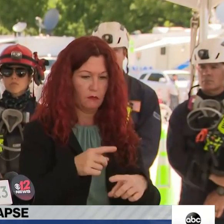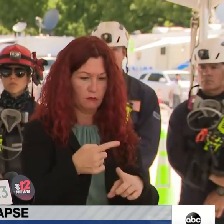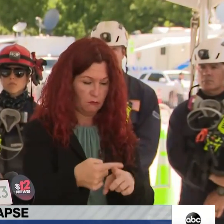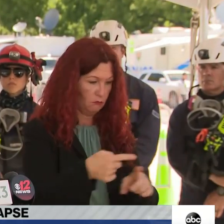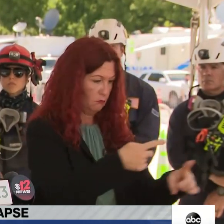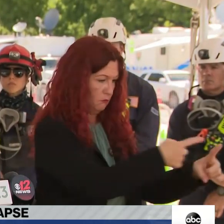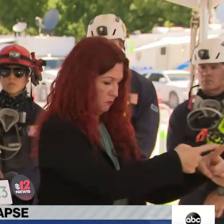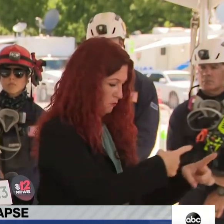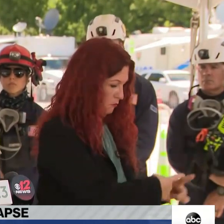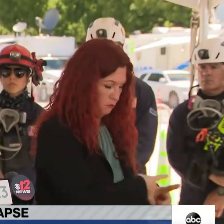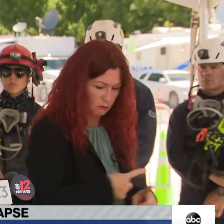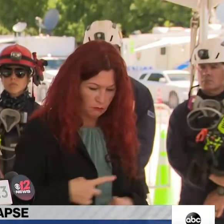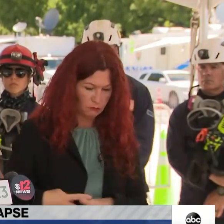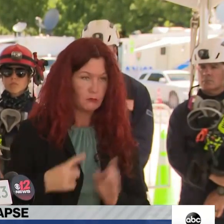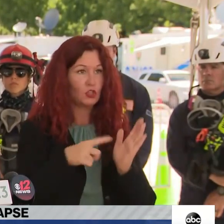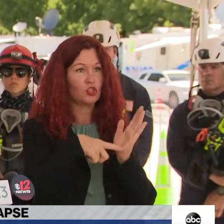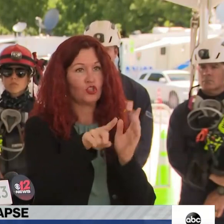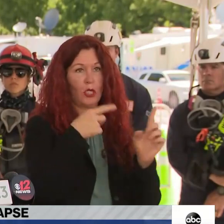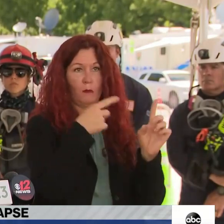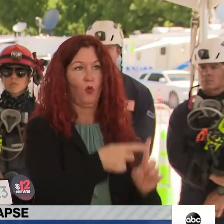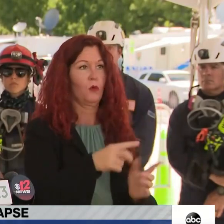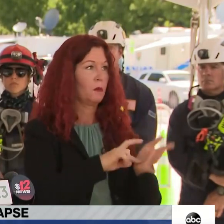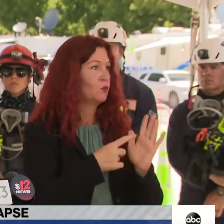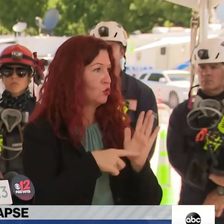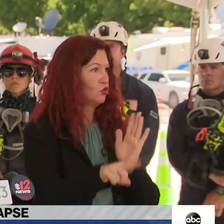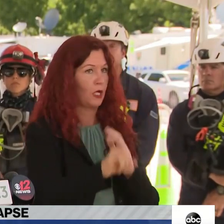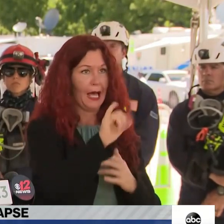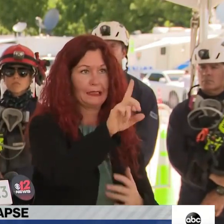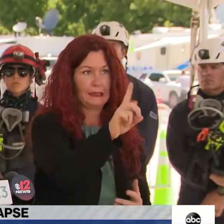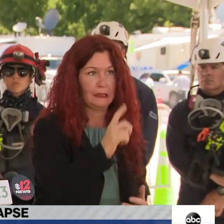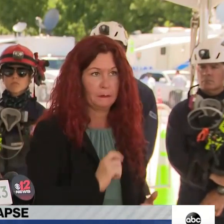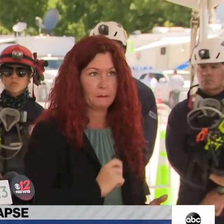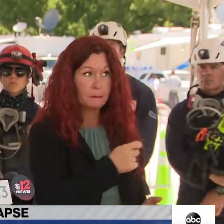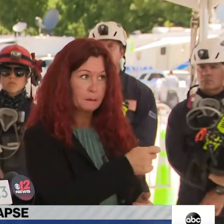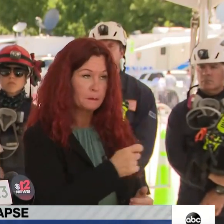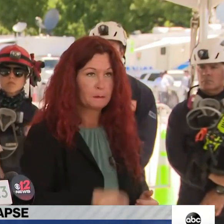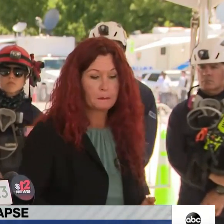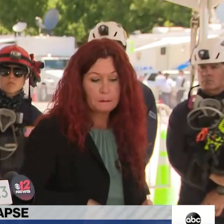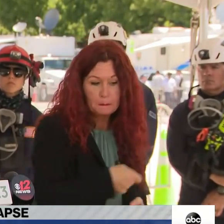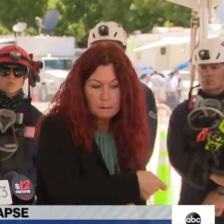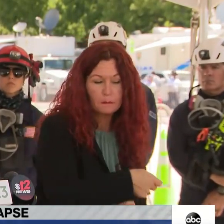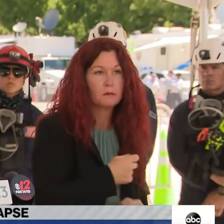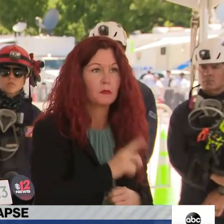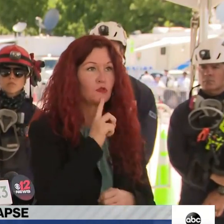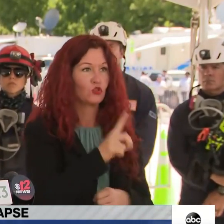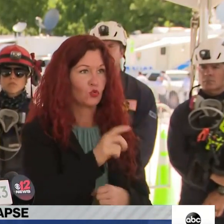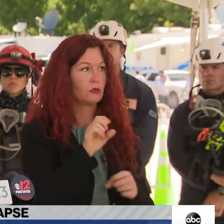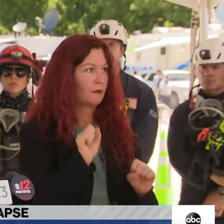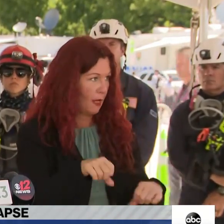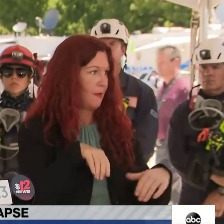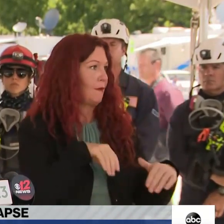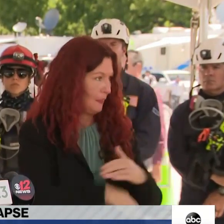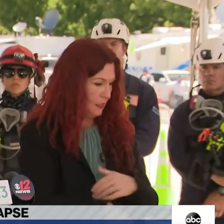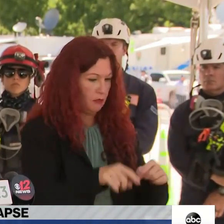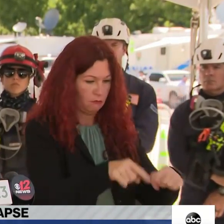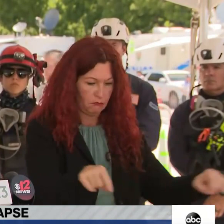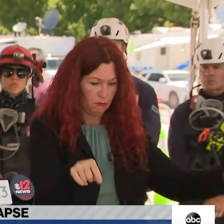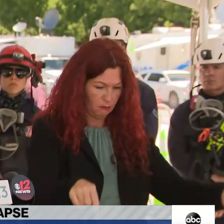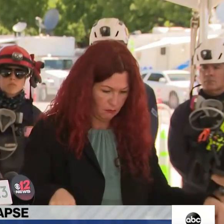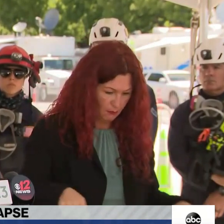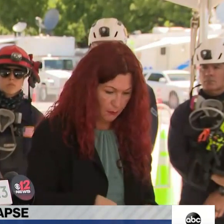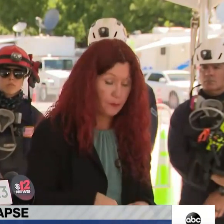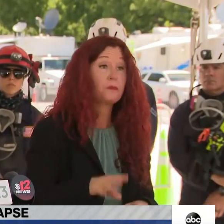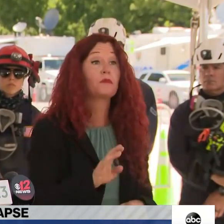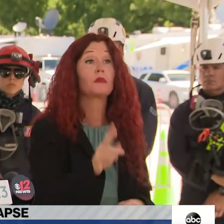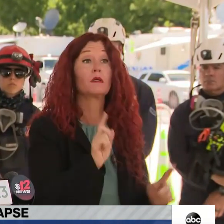and 81 Street, Harding and 96th Street, and Abbott and 96th Street. We will continue to allow access to the